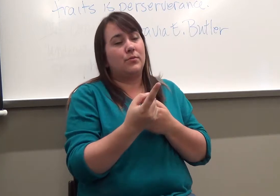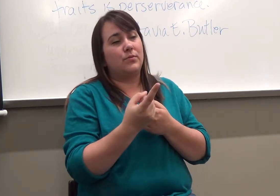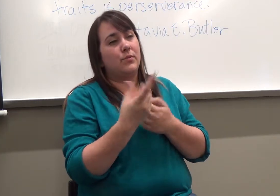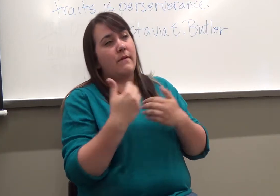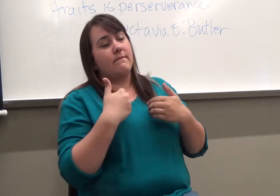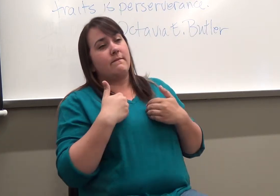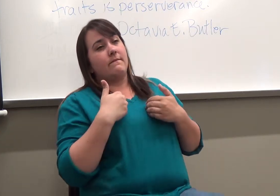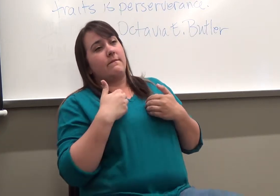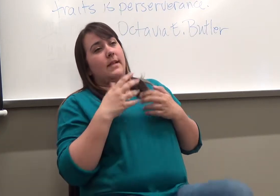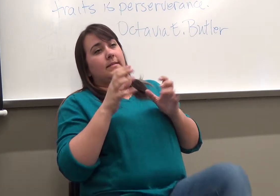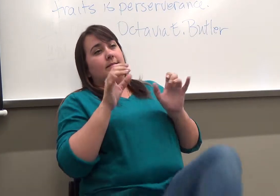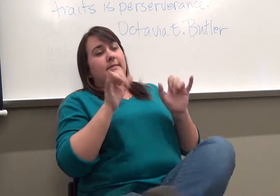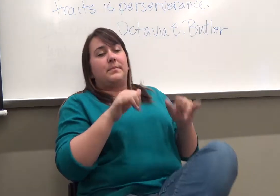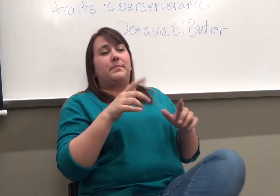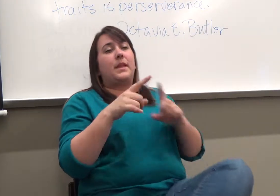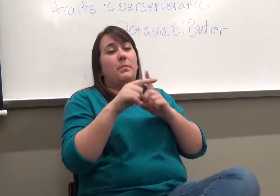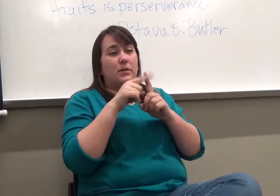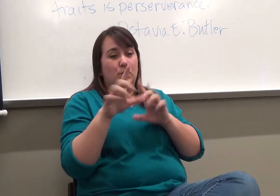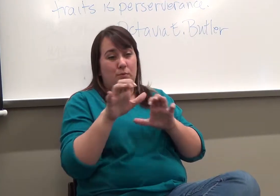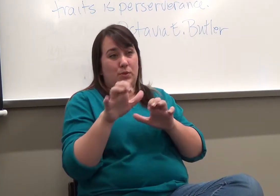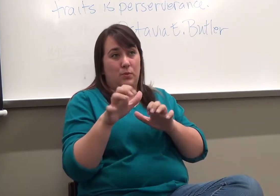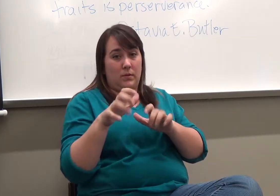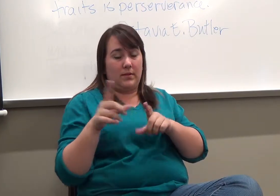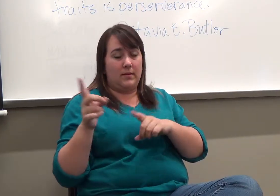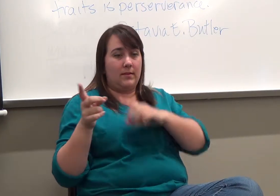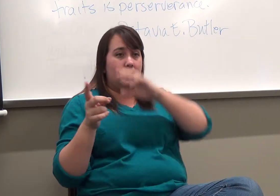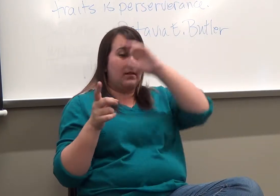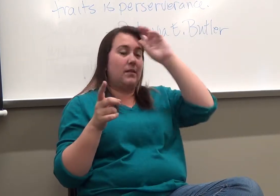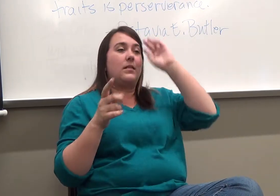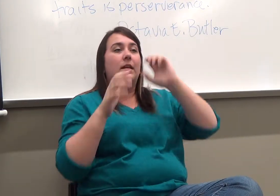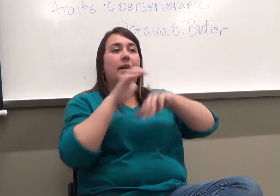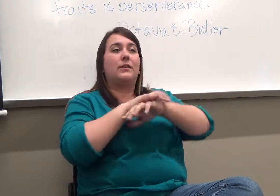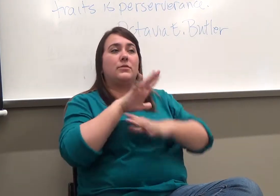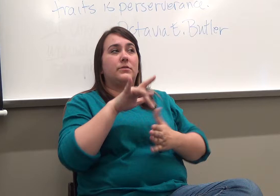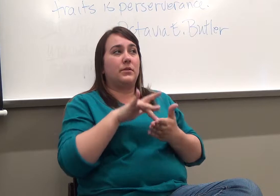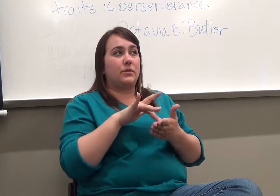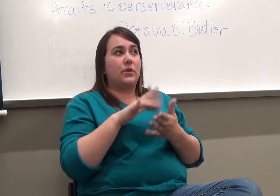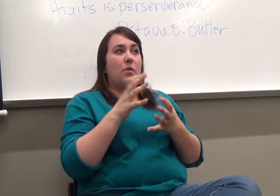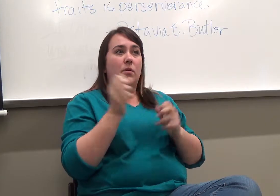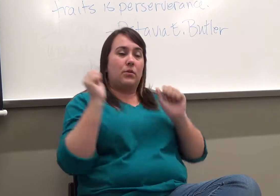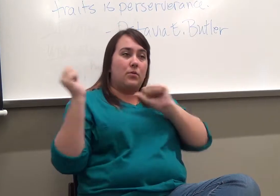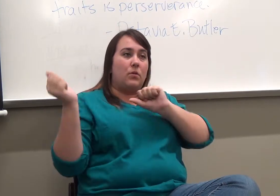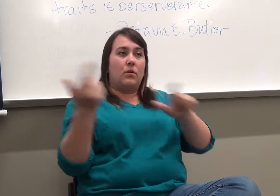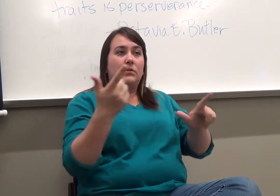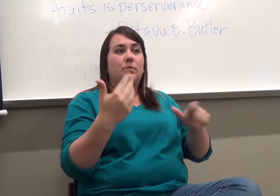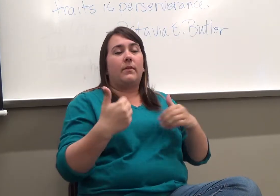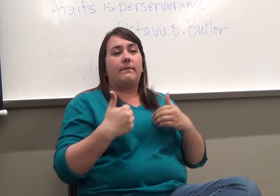have the same, and plus what you've been doing in the English Center, I wanted everybody to have